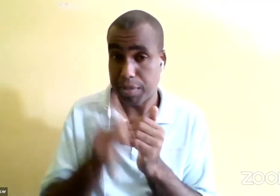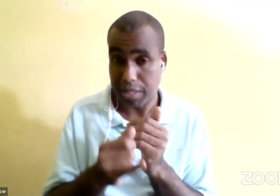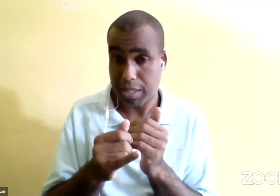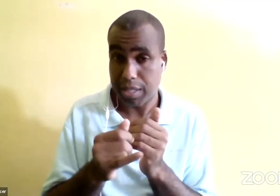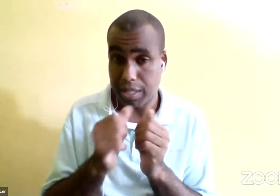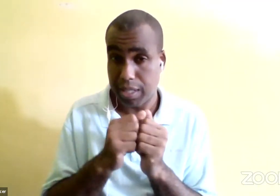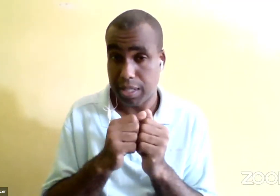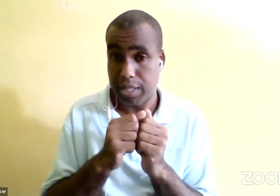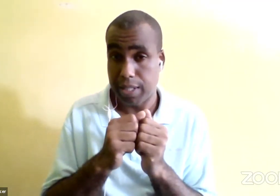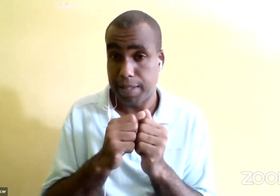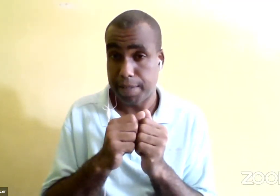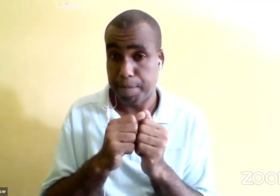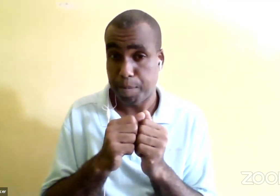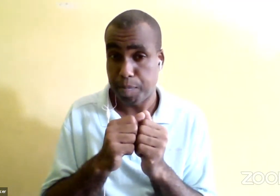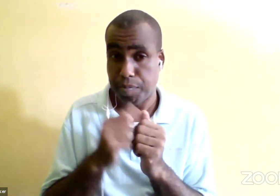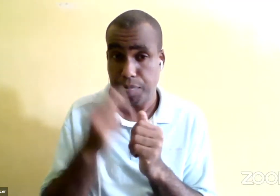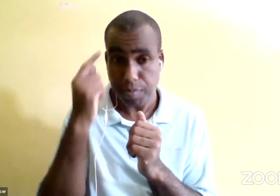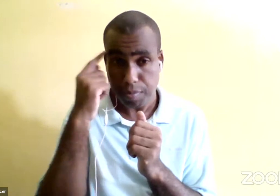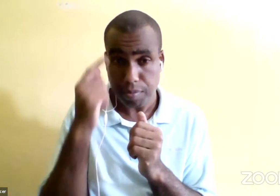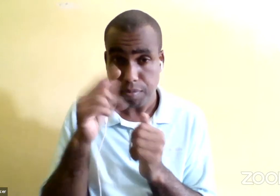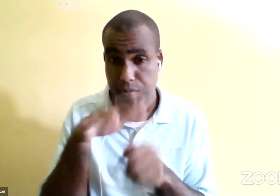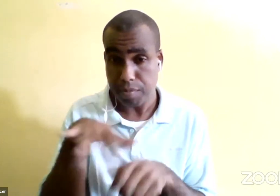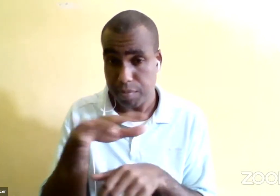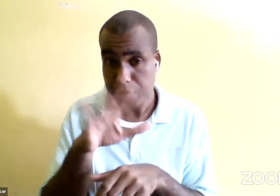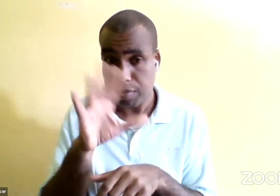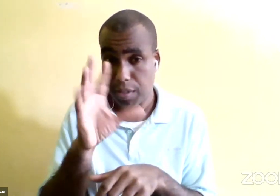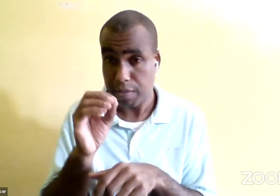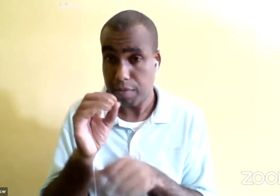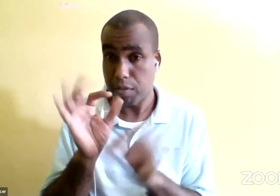So I think that the 50 other of you are good.